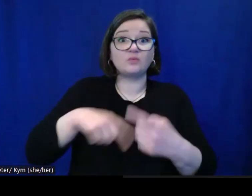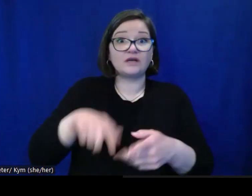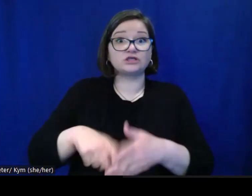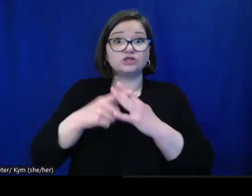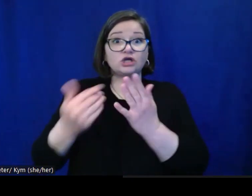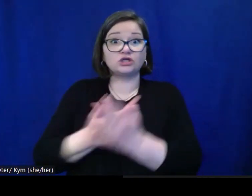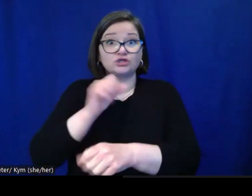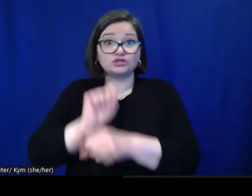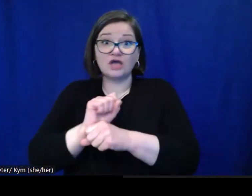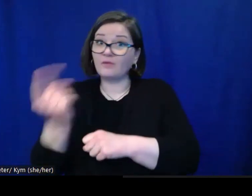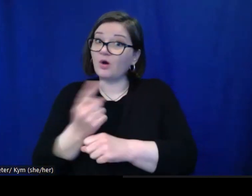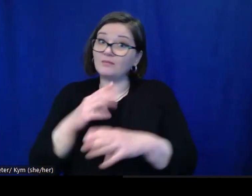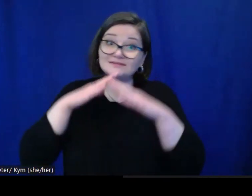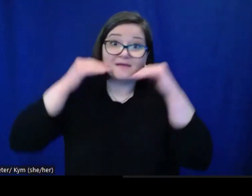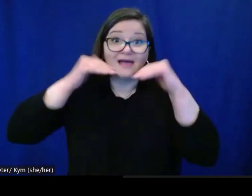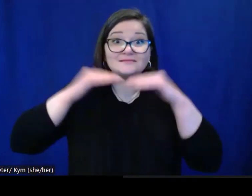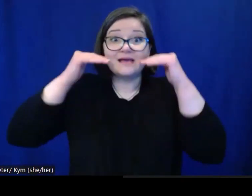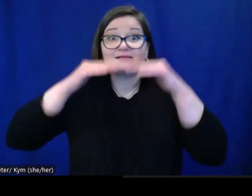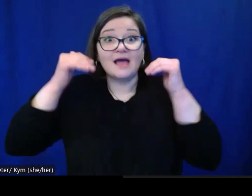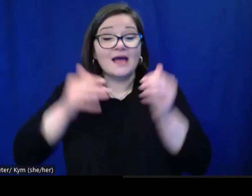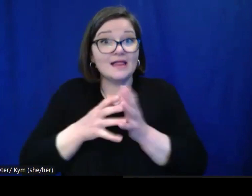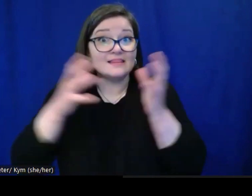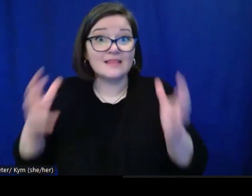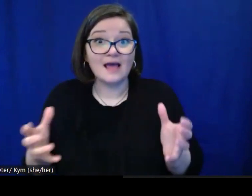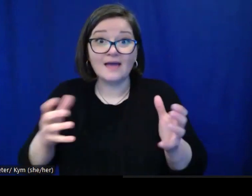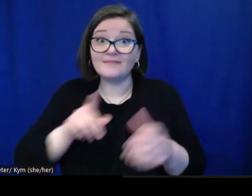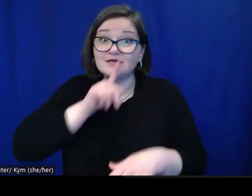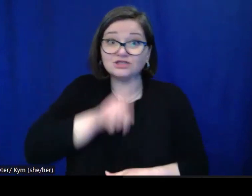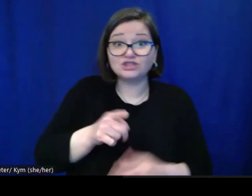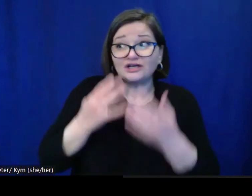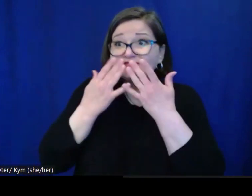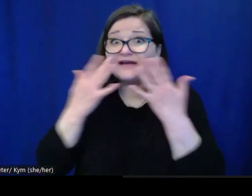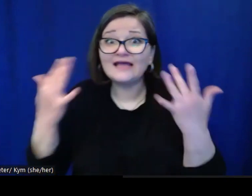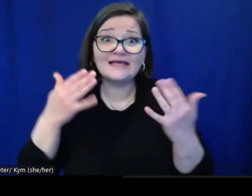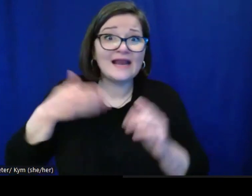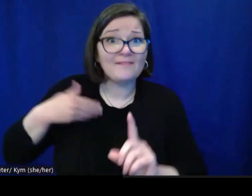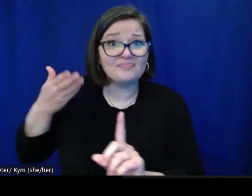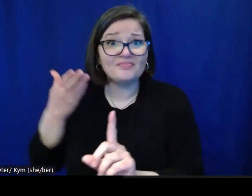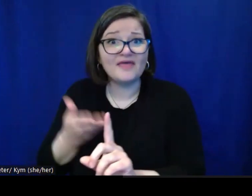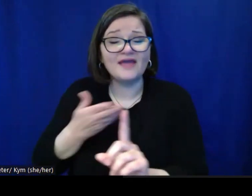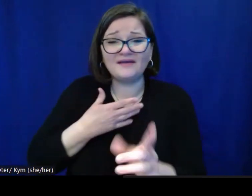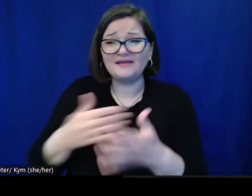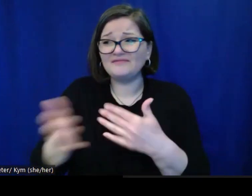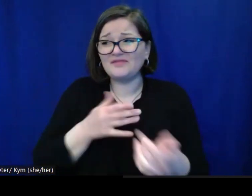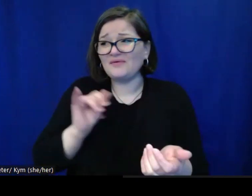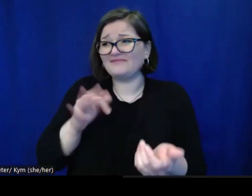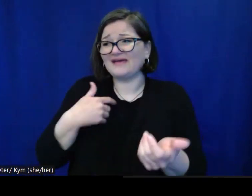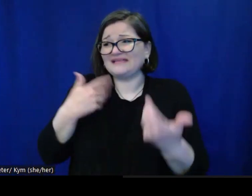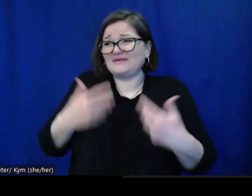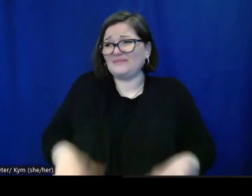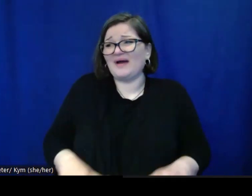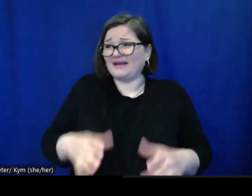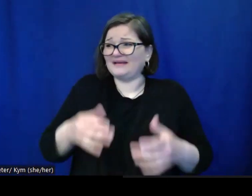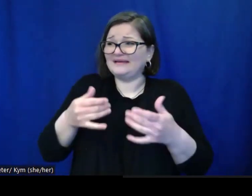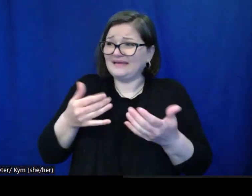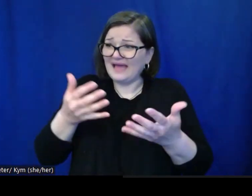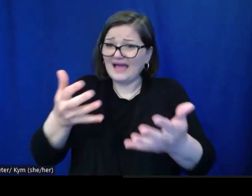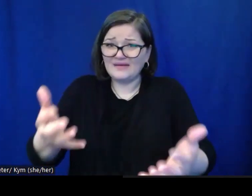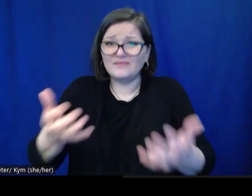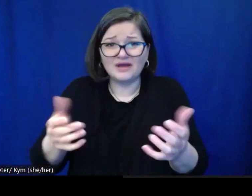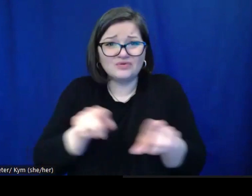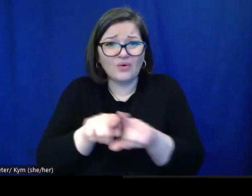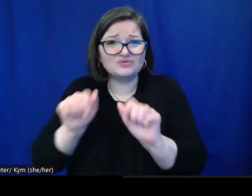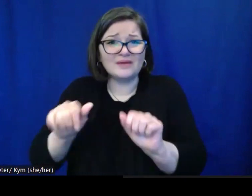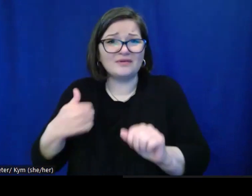sure to smile a lot and make sure I was like trying to be present, even if I didn't always want to be. I wanted to also have a bad